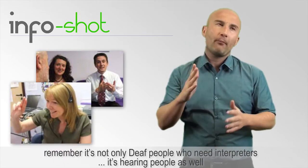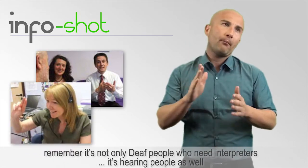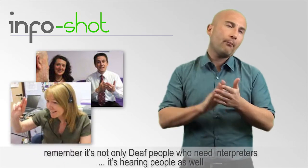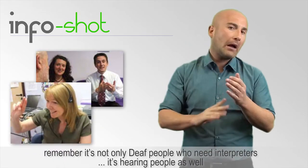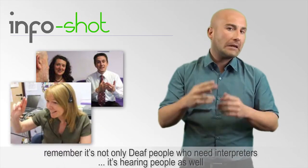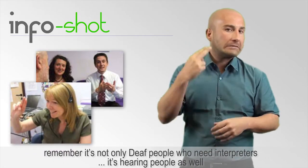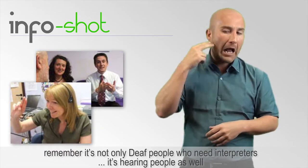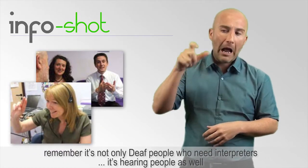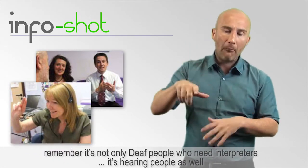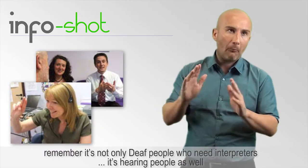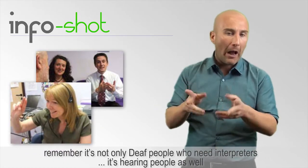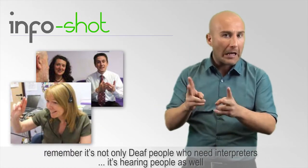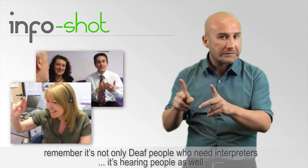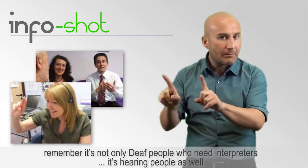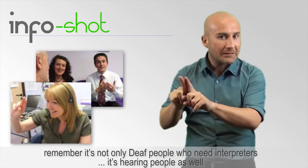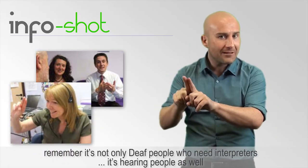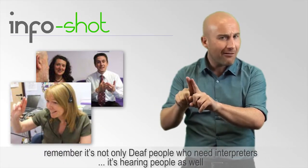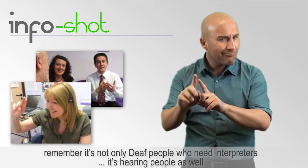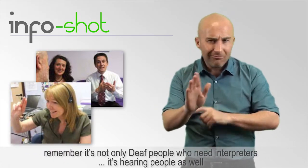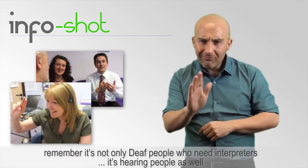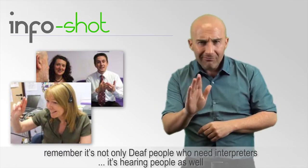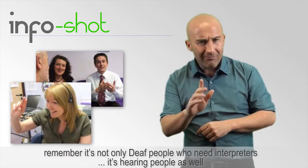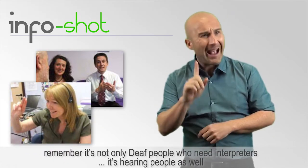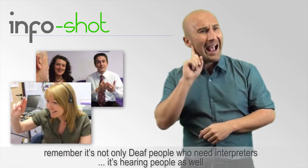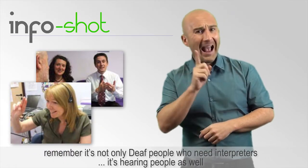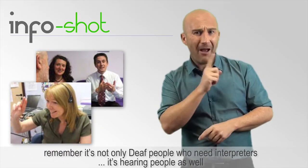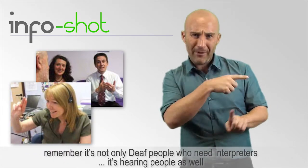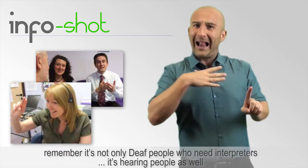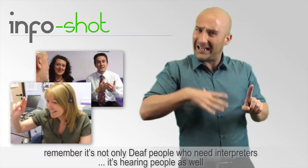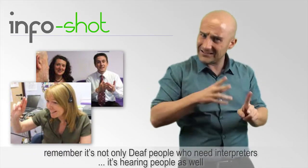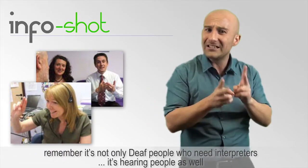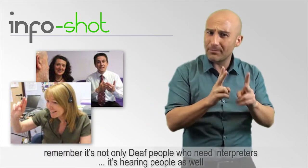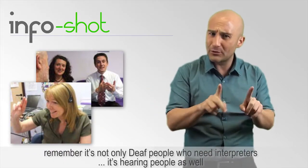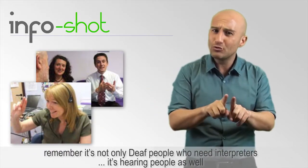Remember, it's not only deaf people who need interpreters, it's hearing people as well.